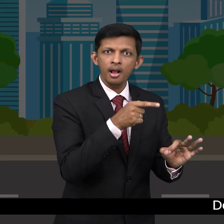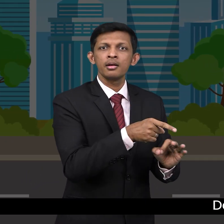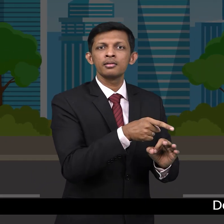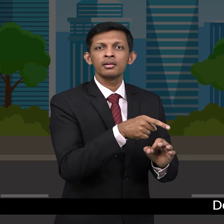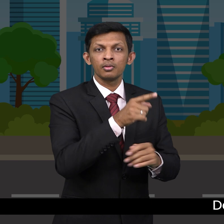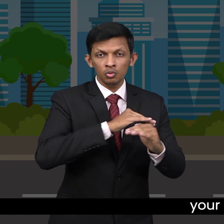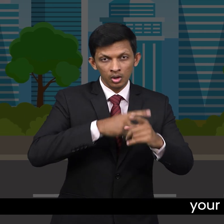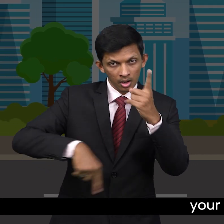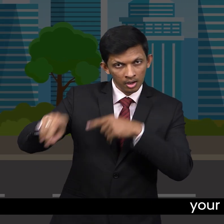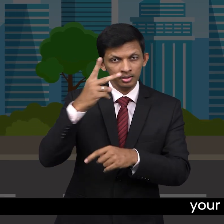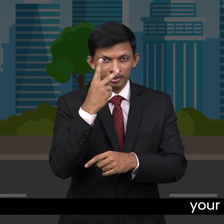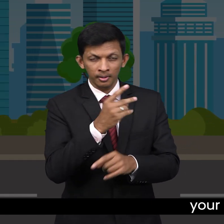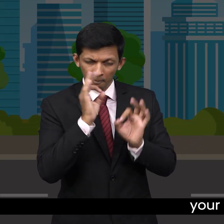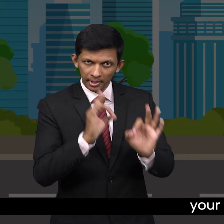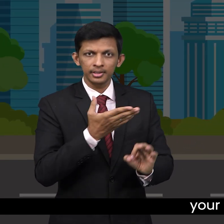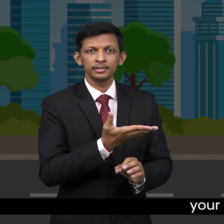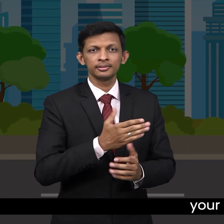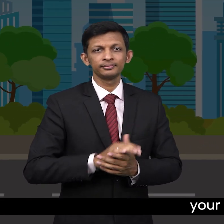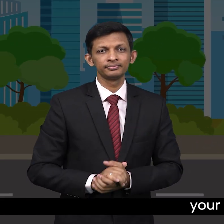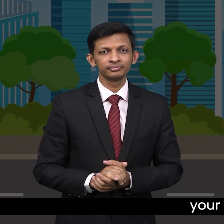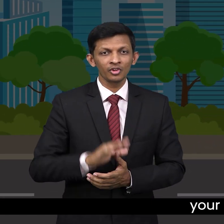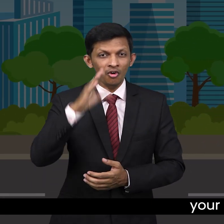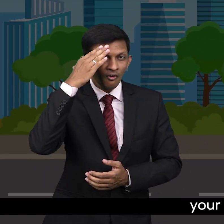Don't forget to do your home assessment.